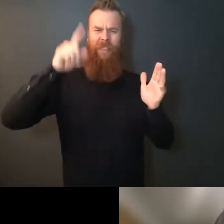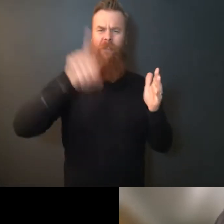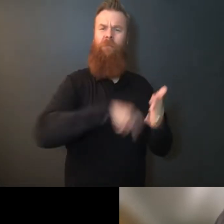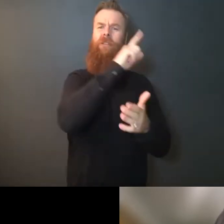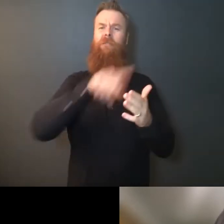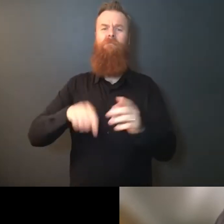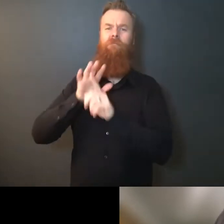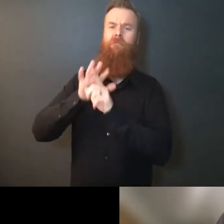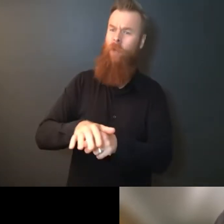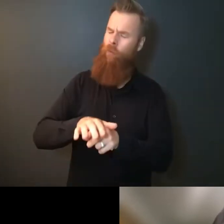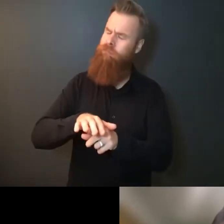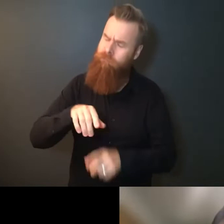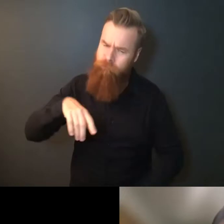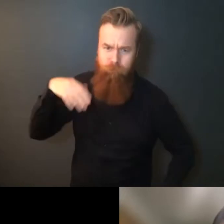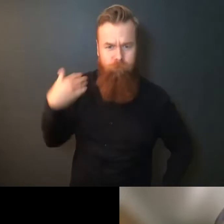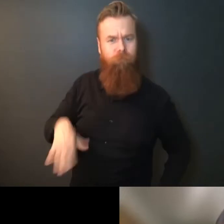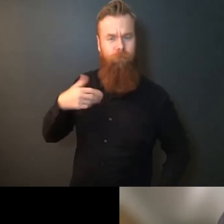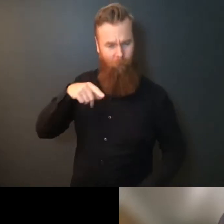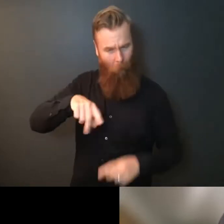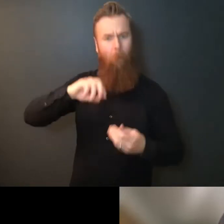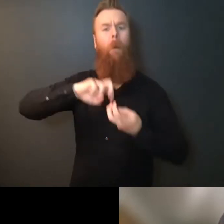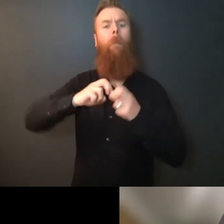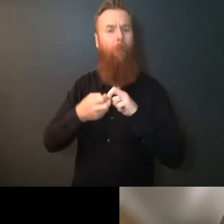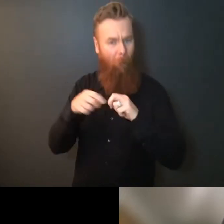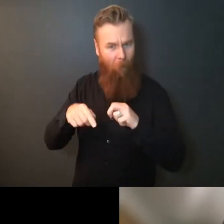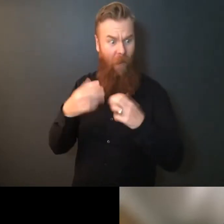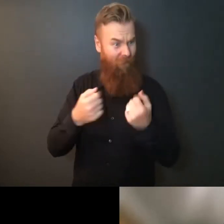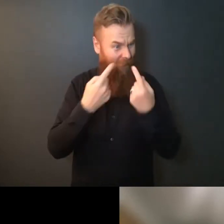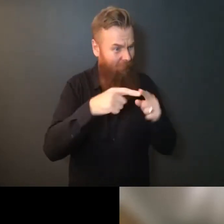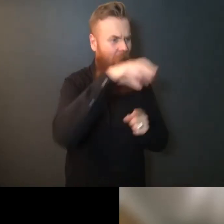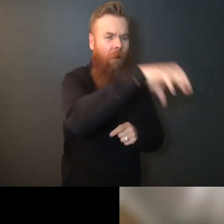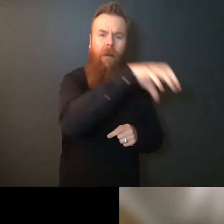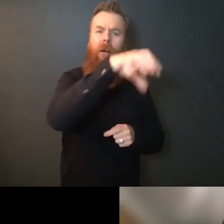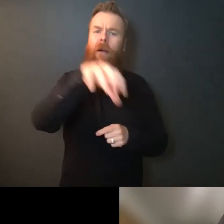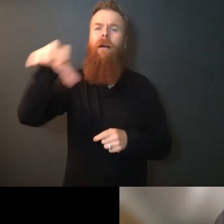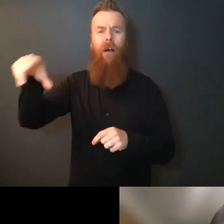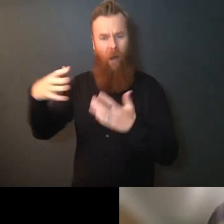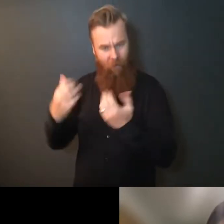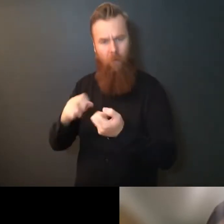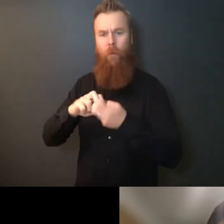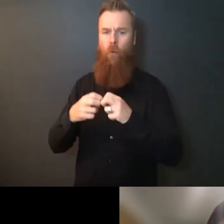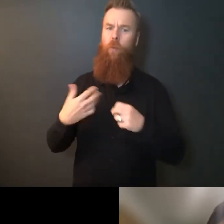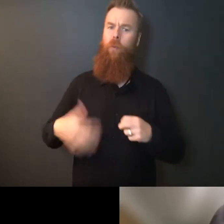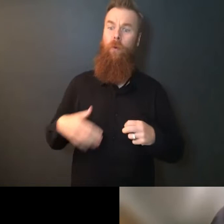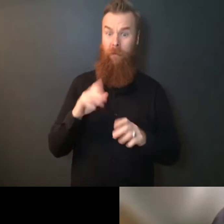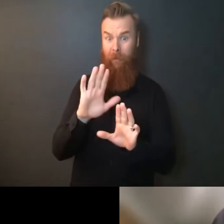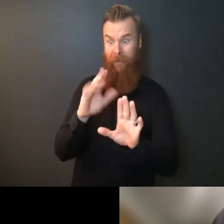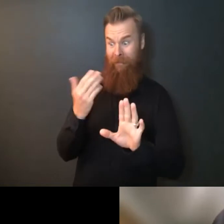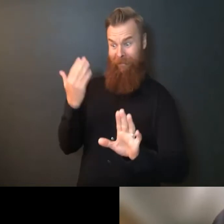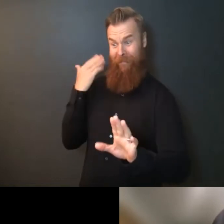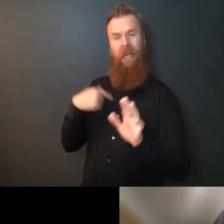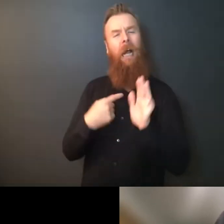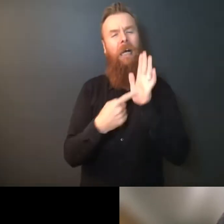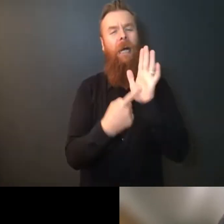problem in each of those sectors. So one thing that comes to mind is a recent example from sexual and reproductive health, where we were really trying